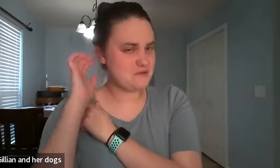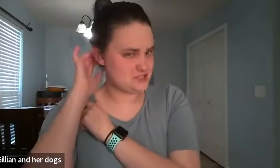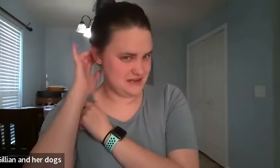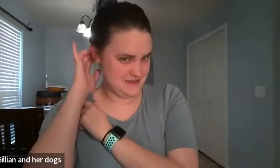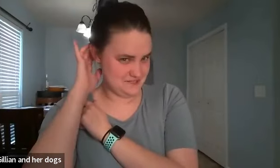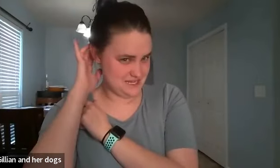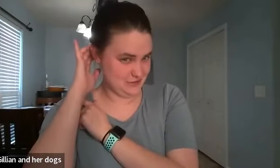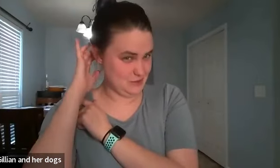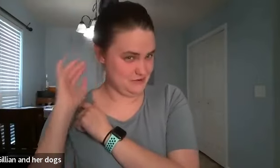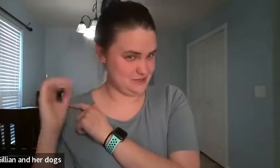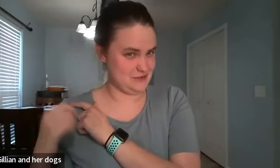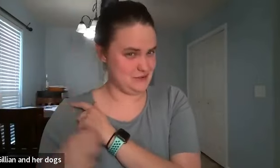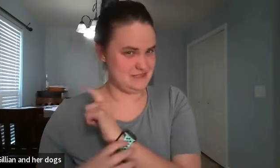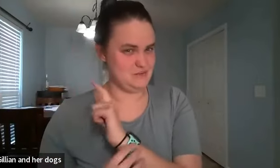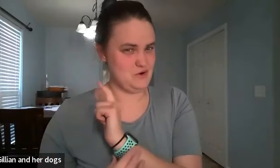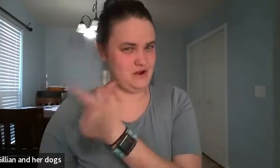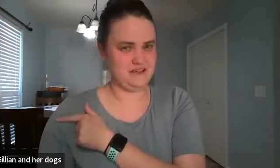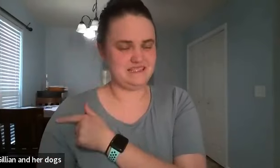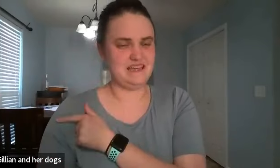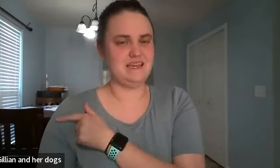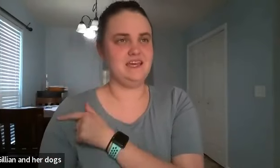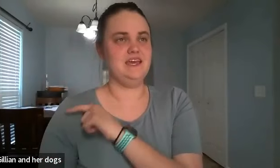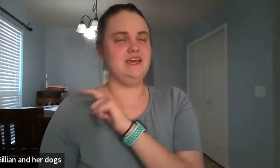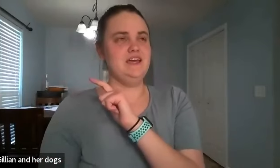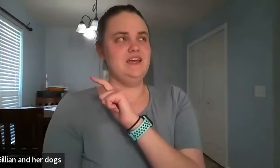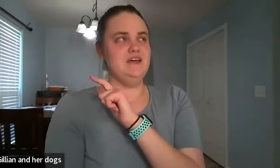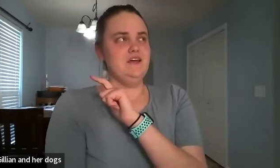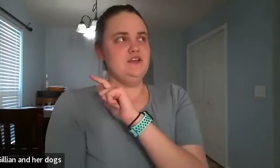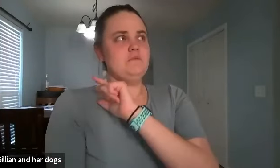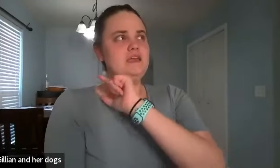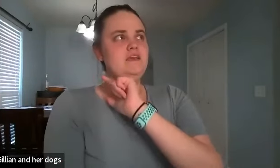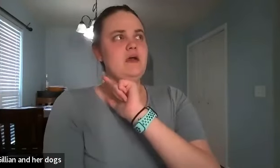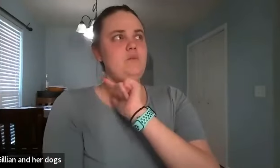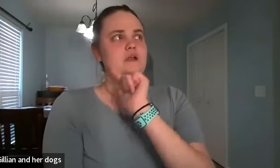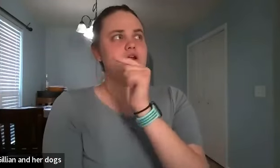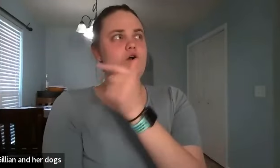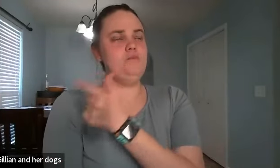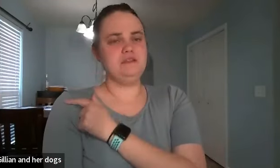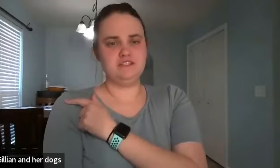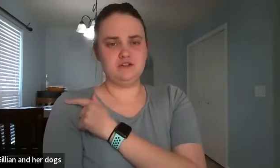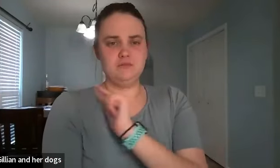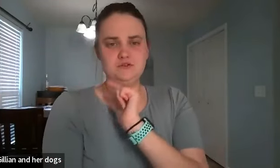was trying to emphasize loyal first. Loyal is a little more hard because it's like you're making that weird open circle